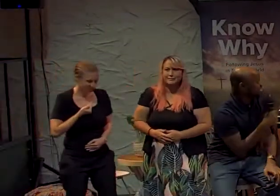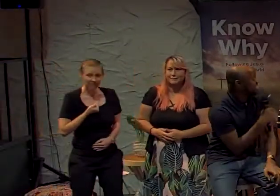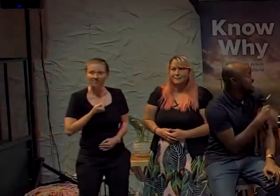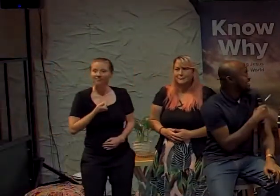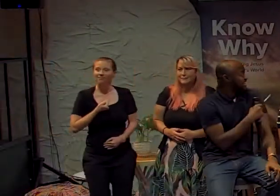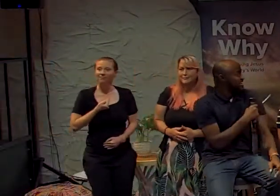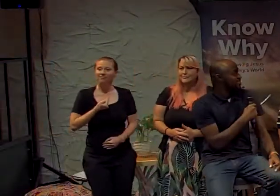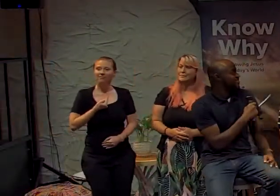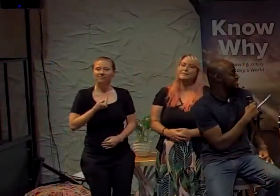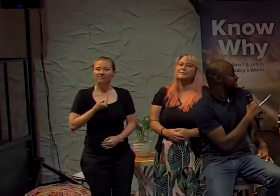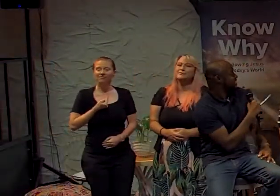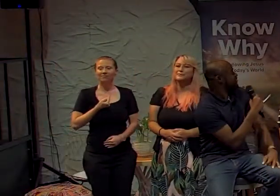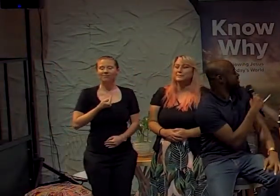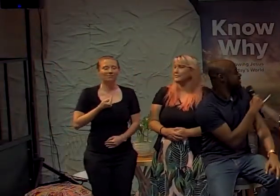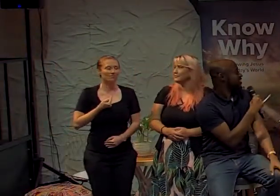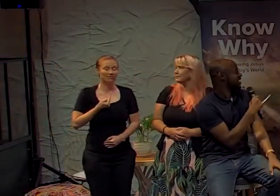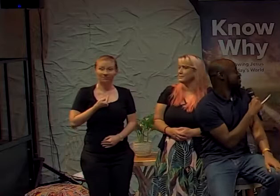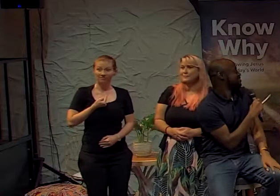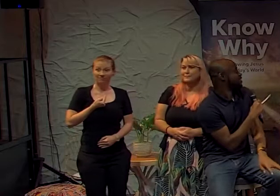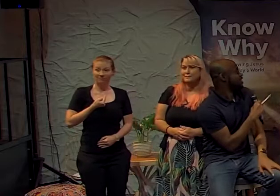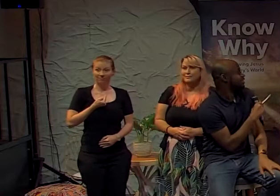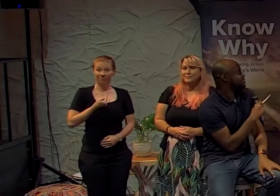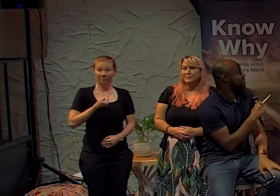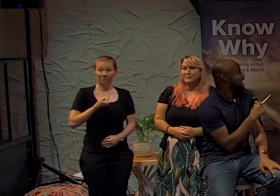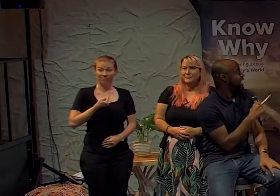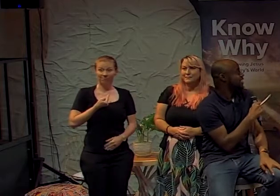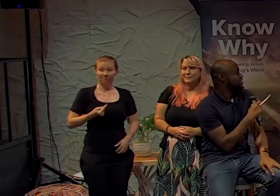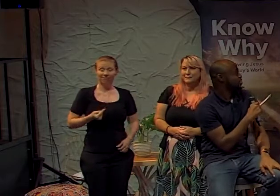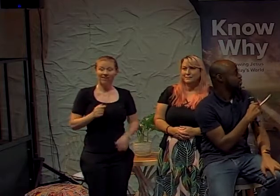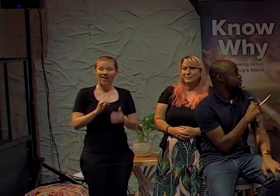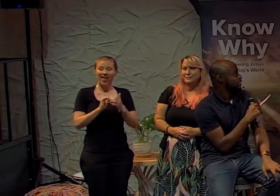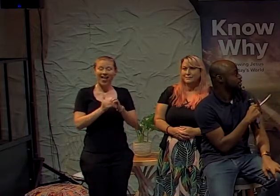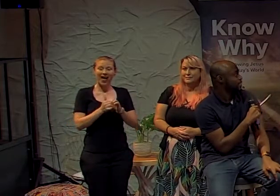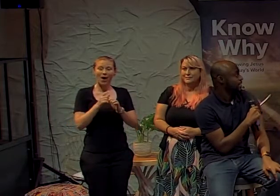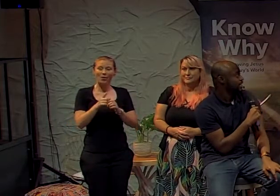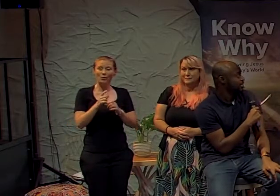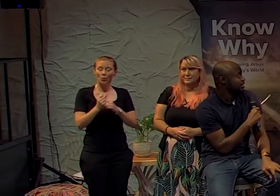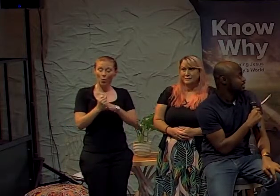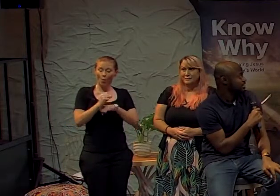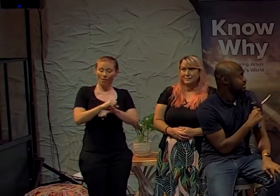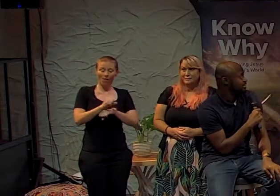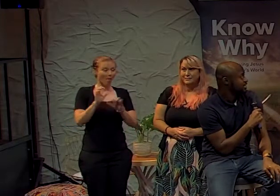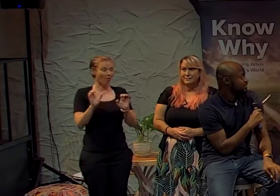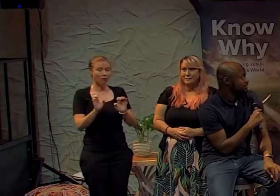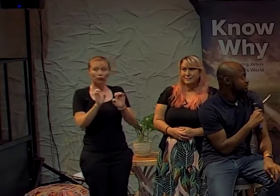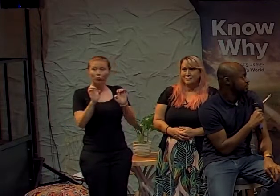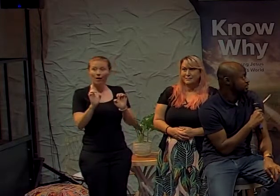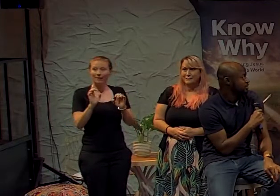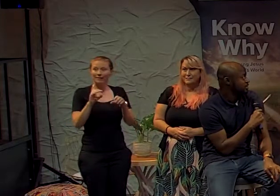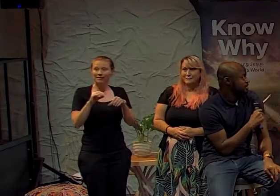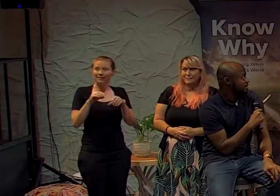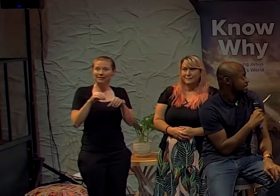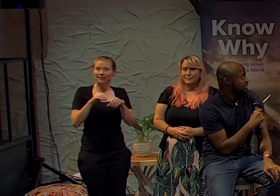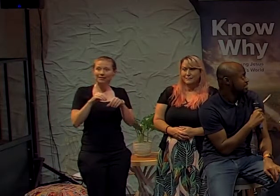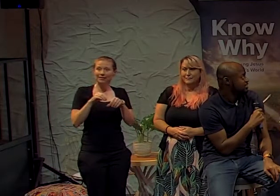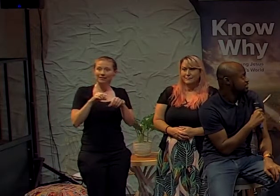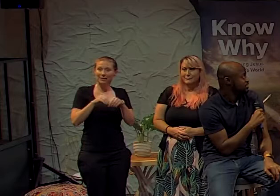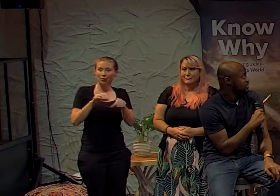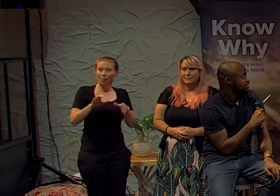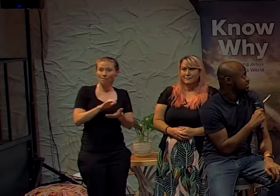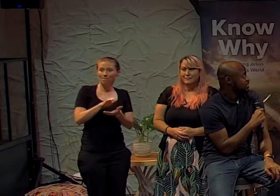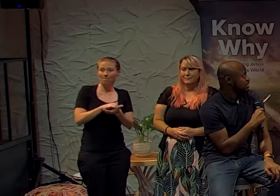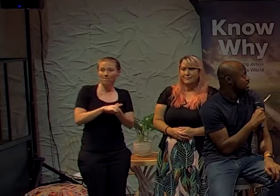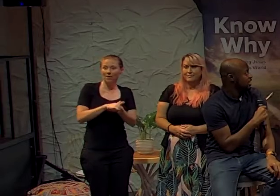order. Fireside. Okay, so how did you overcome a crisis in your